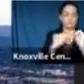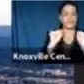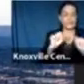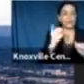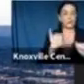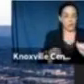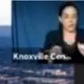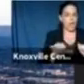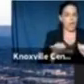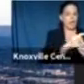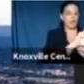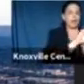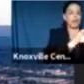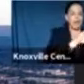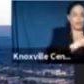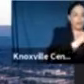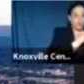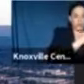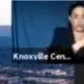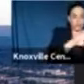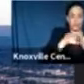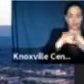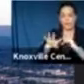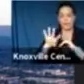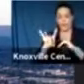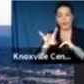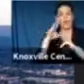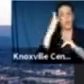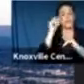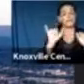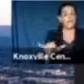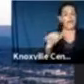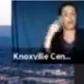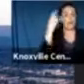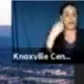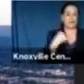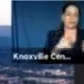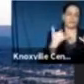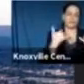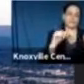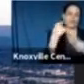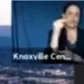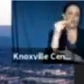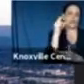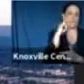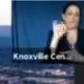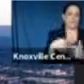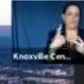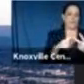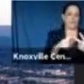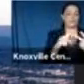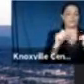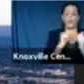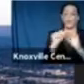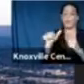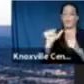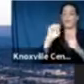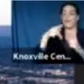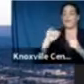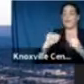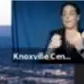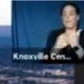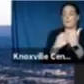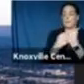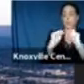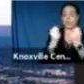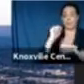frame, and because of this, our benchmark continues to be represented as green. With the existing EPI support teams in place, we are able to handle